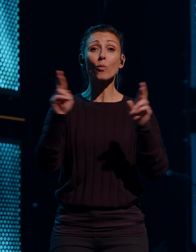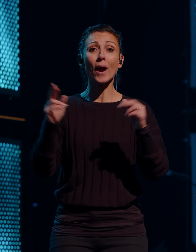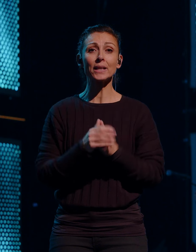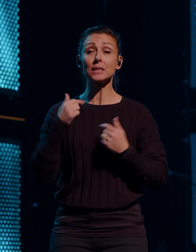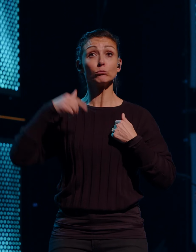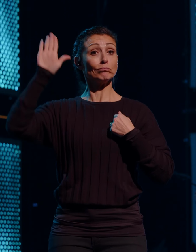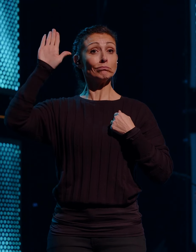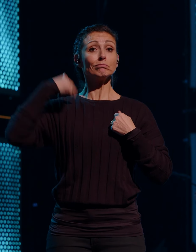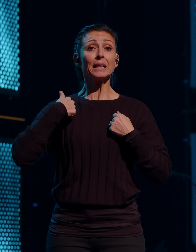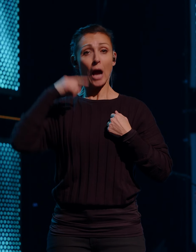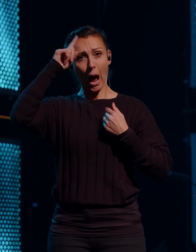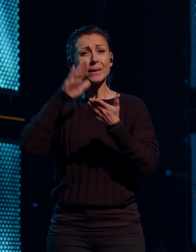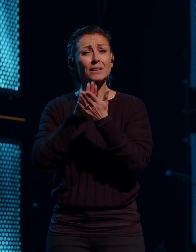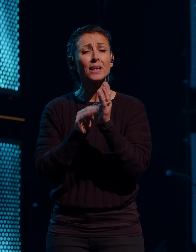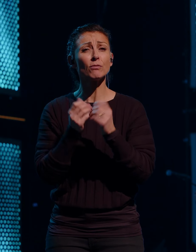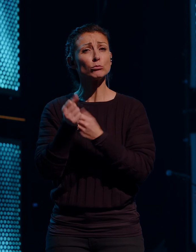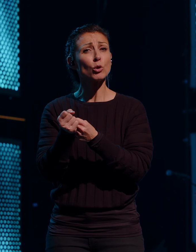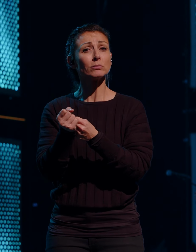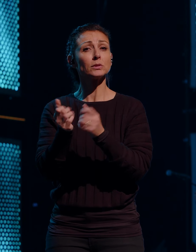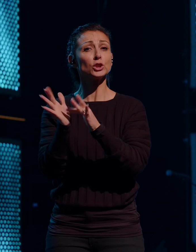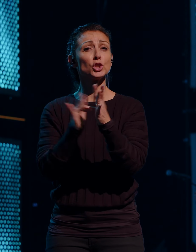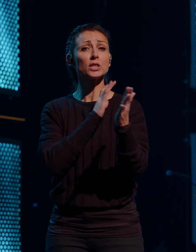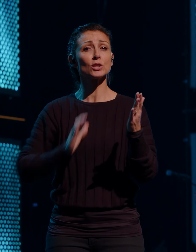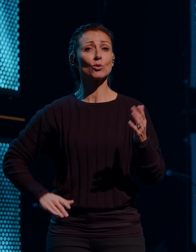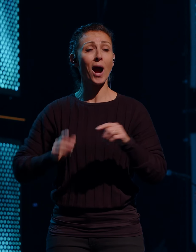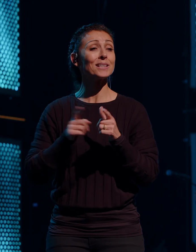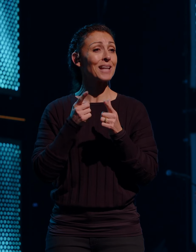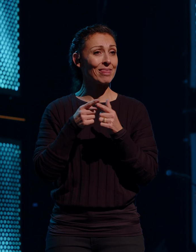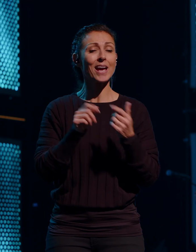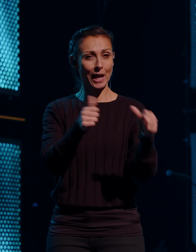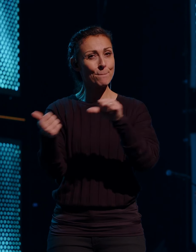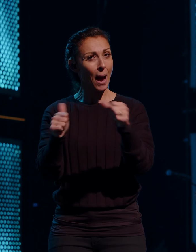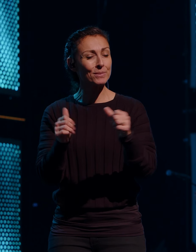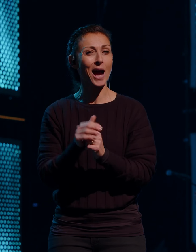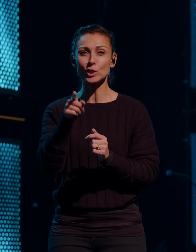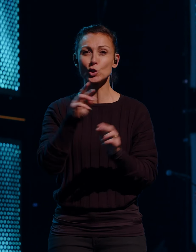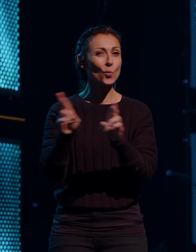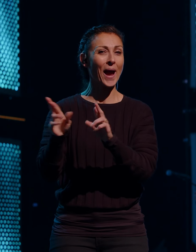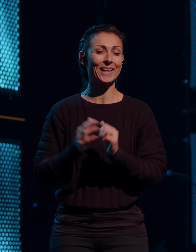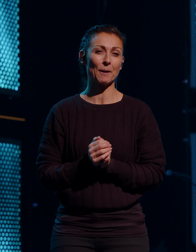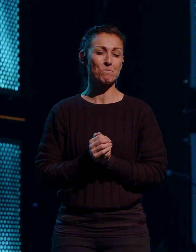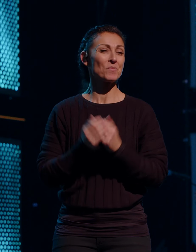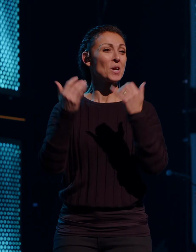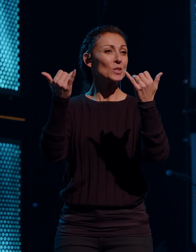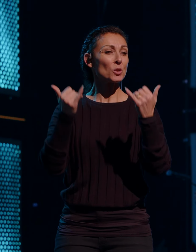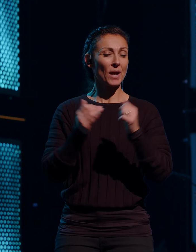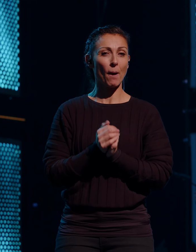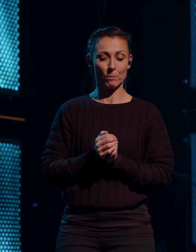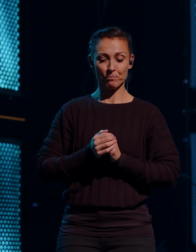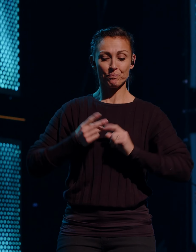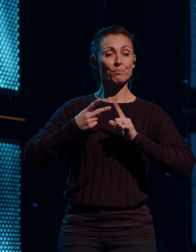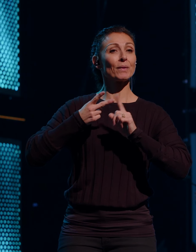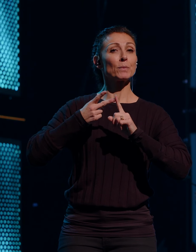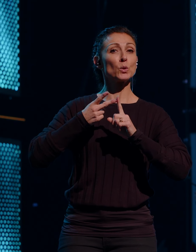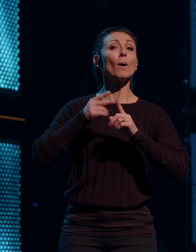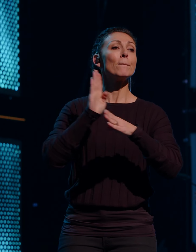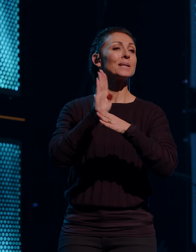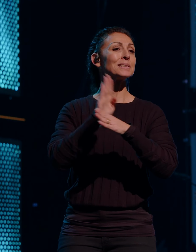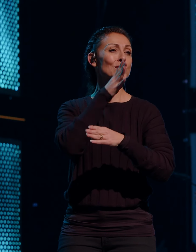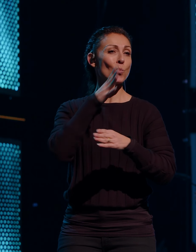baptized and let other people know that you're following after him. Point number two in your notes, the businesswoman. We're going to go through these converts. She's the